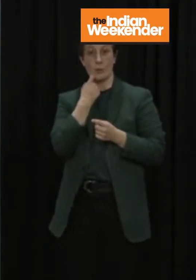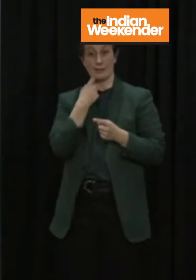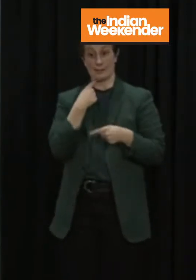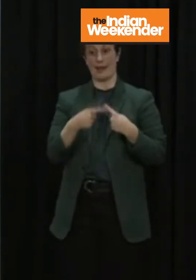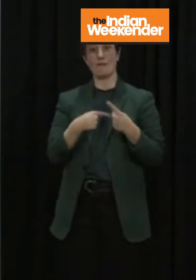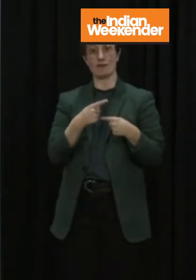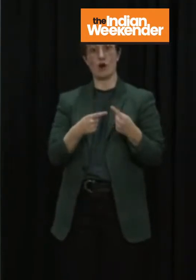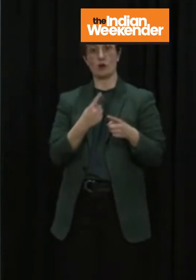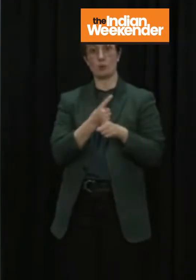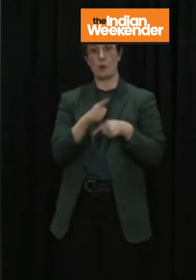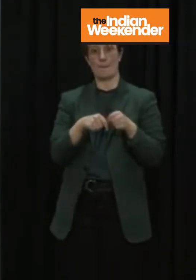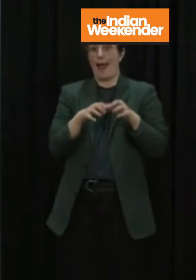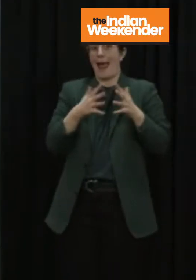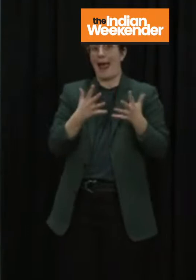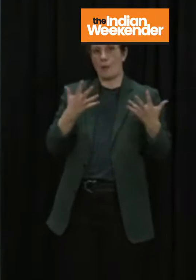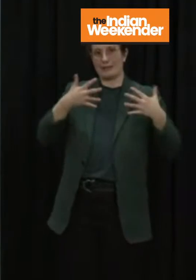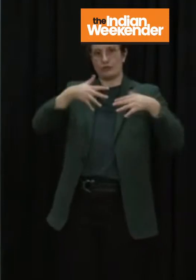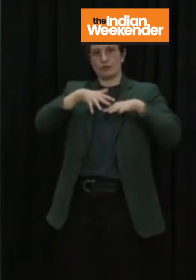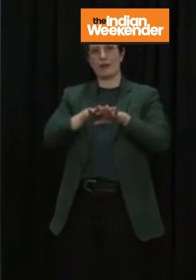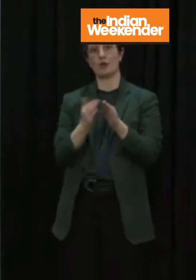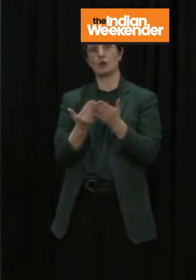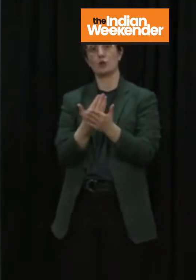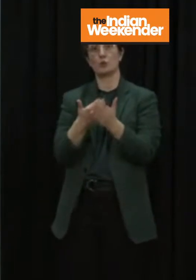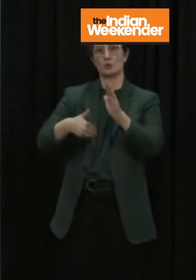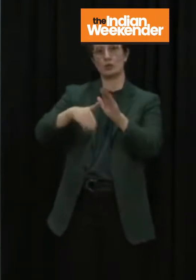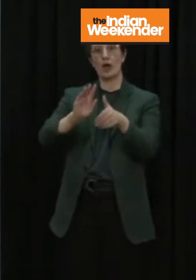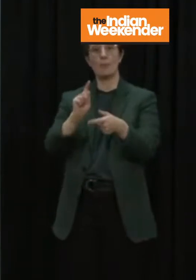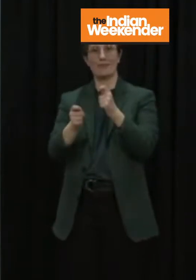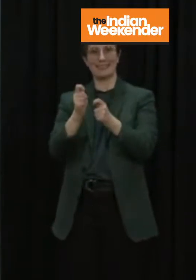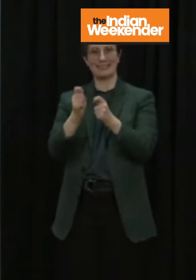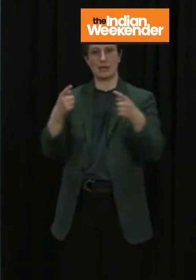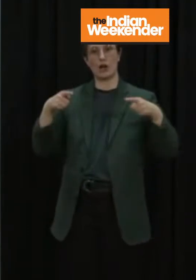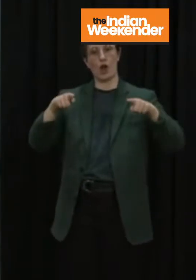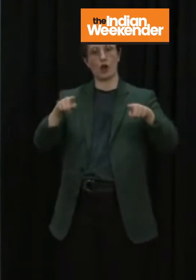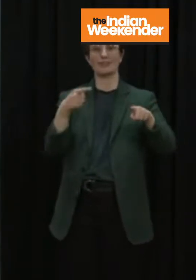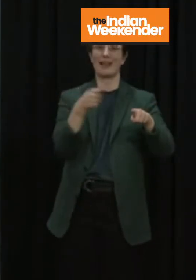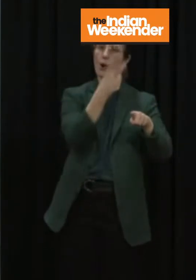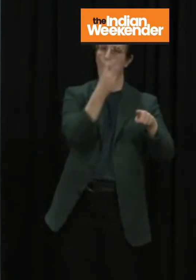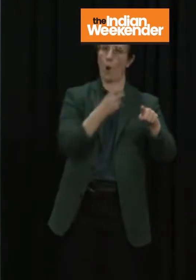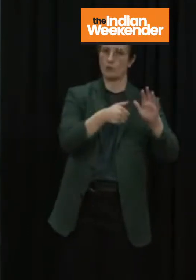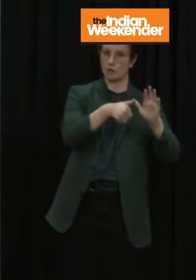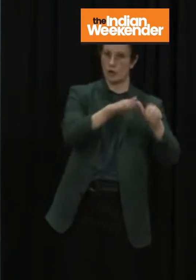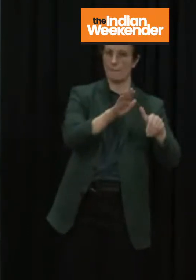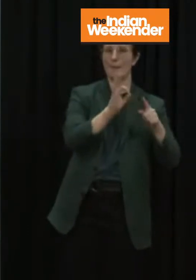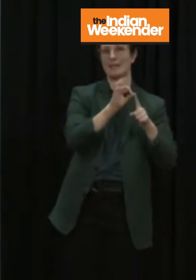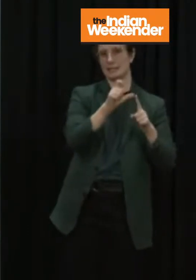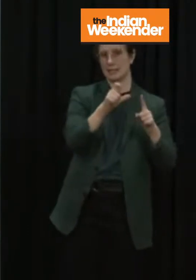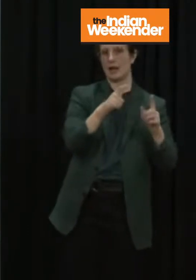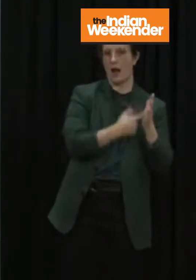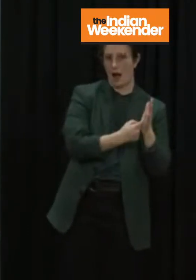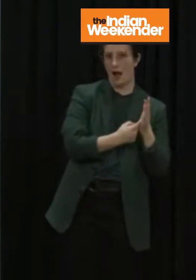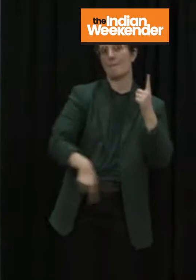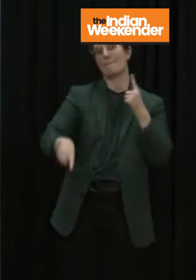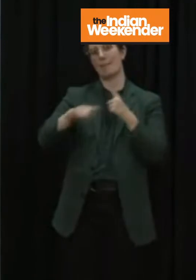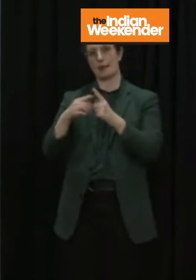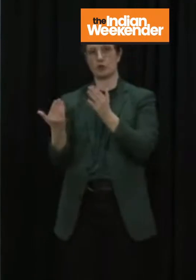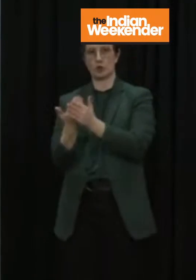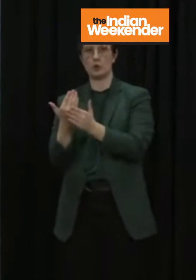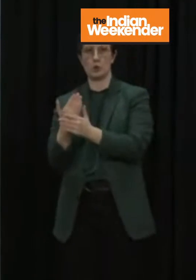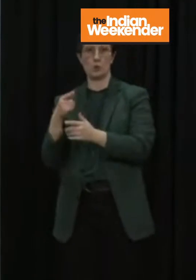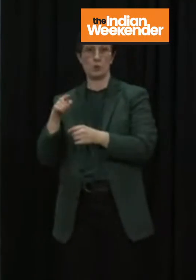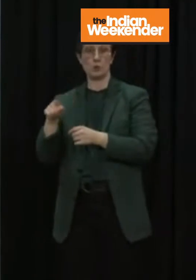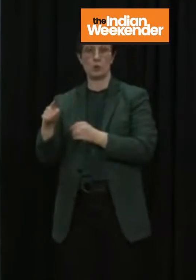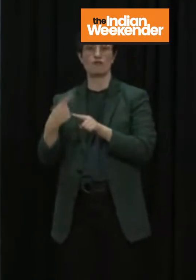our COVID-19 response to boost public health protections. I want to be clear that while this technology provides a